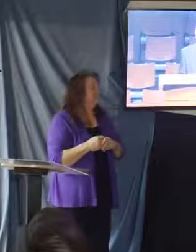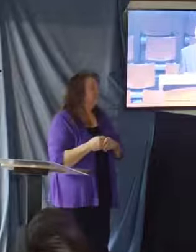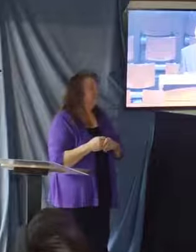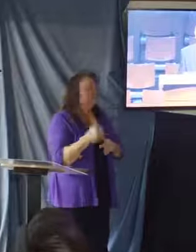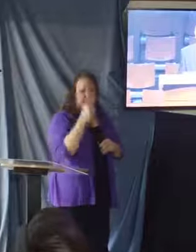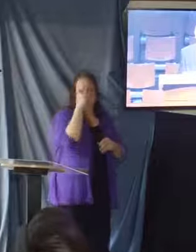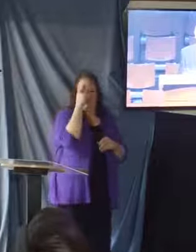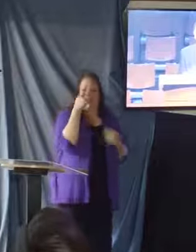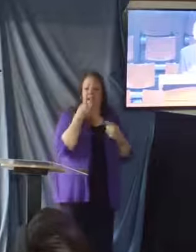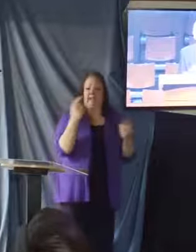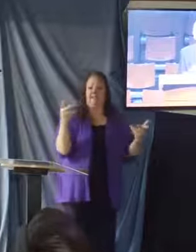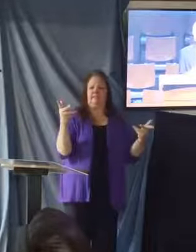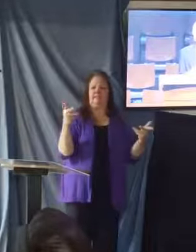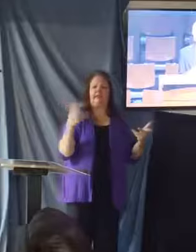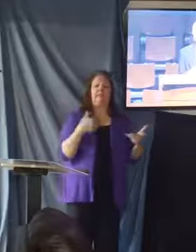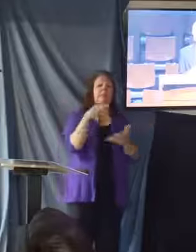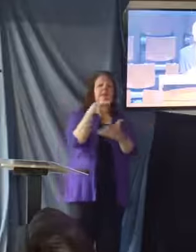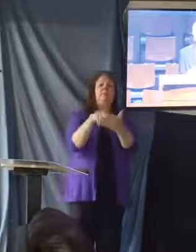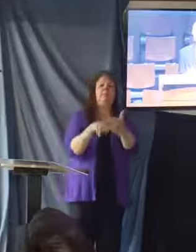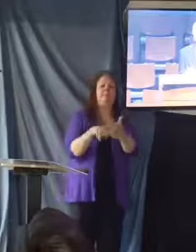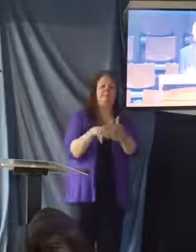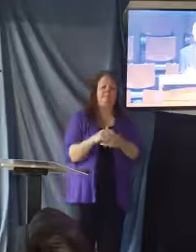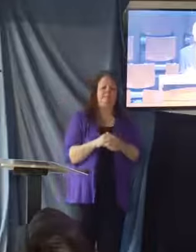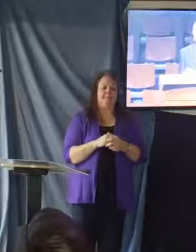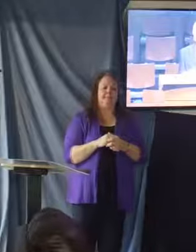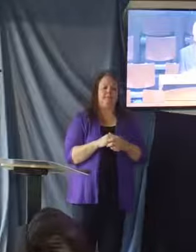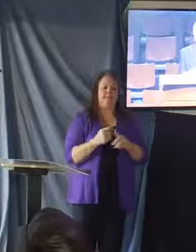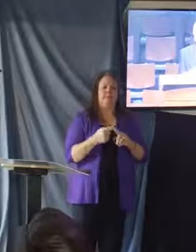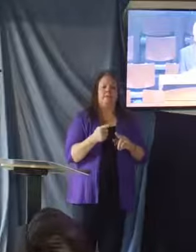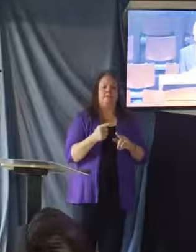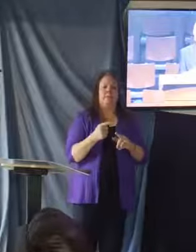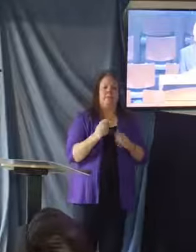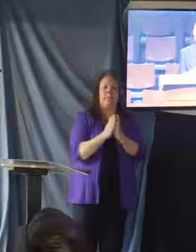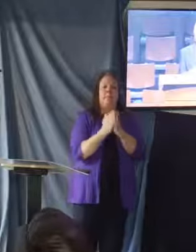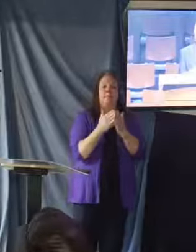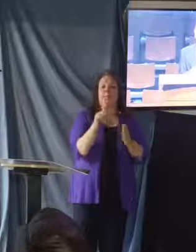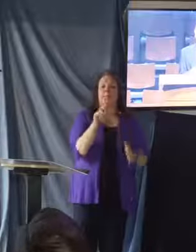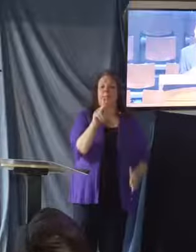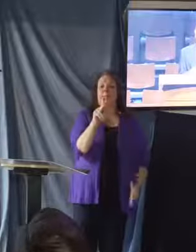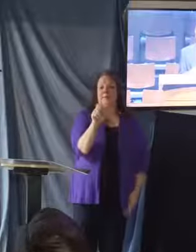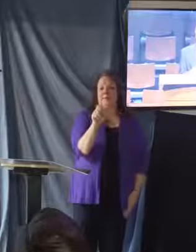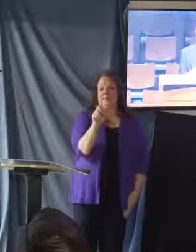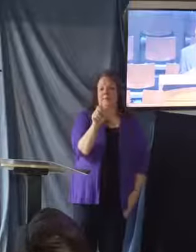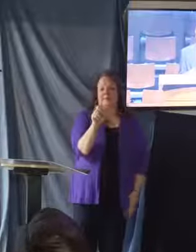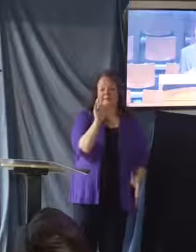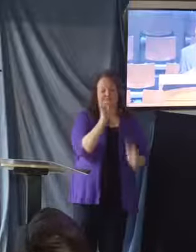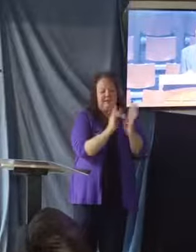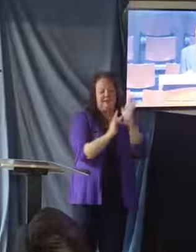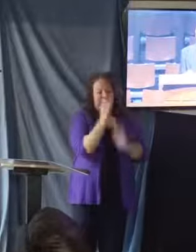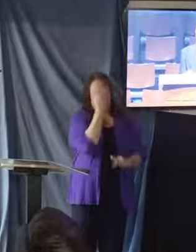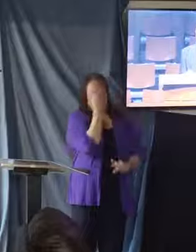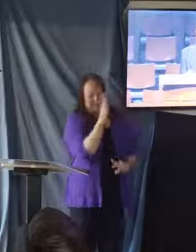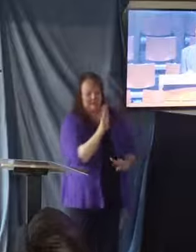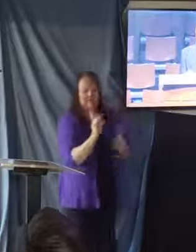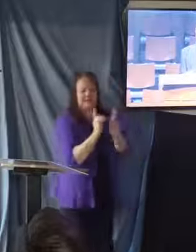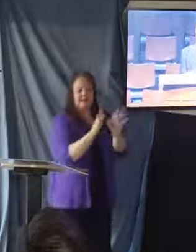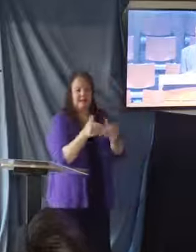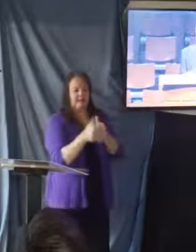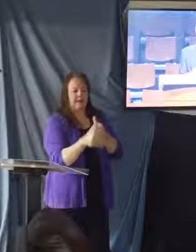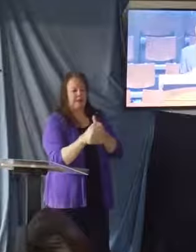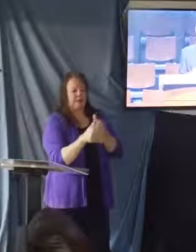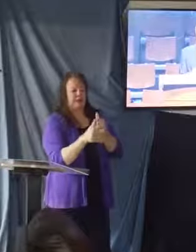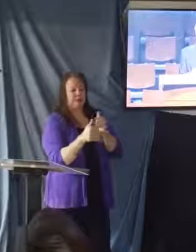I think that's all the announcements we'll do. Let me read you from the end of the book of Luke what Jesus said to his disciples after